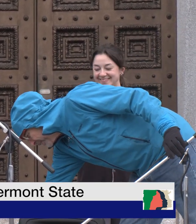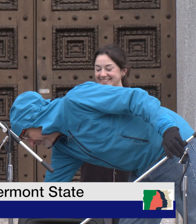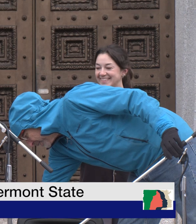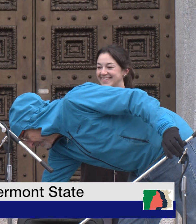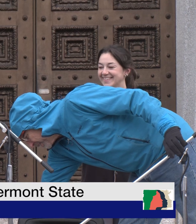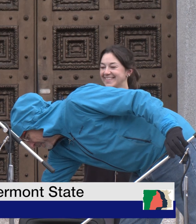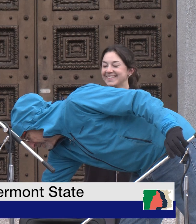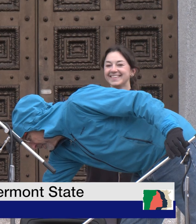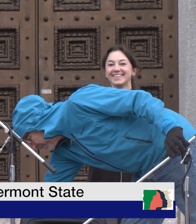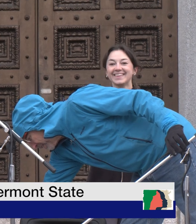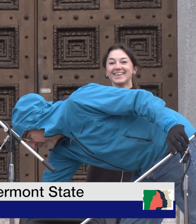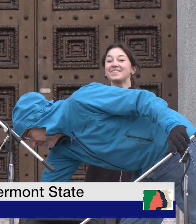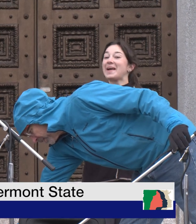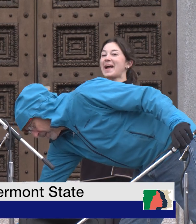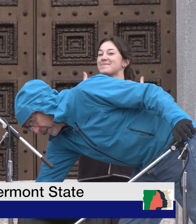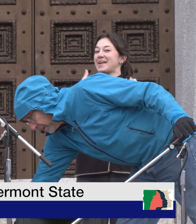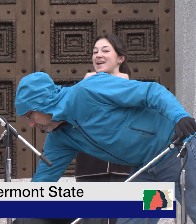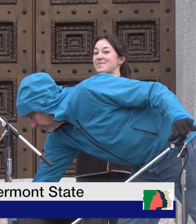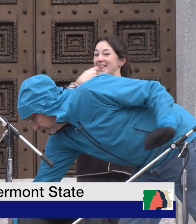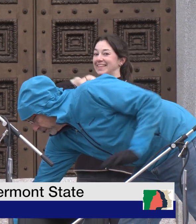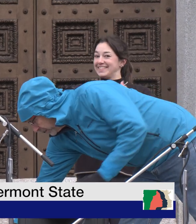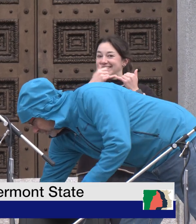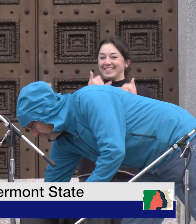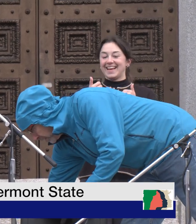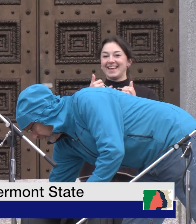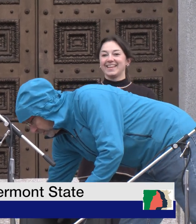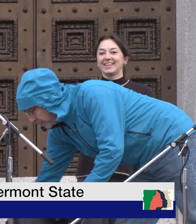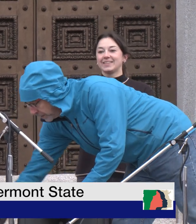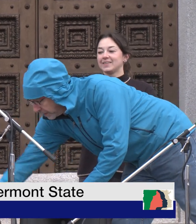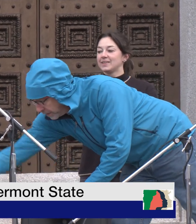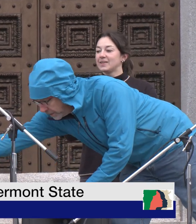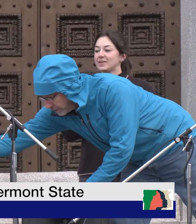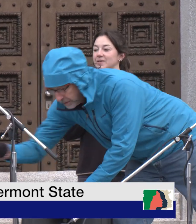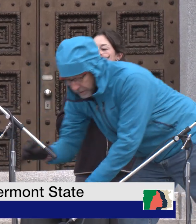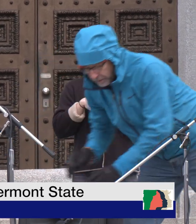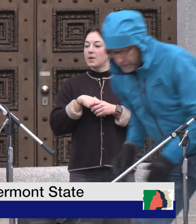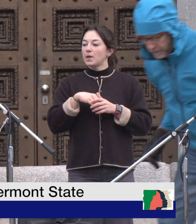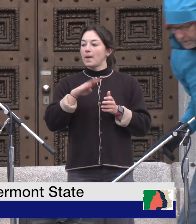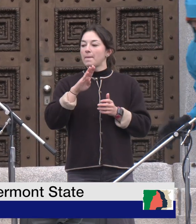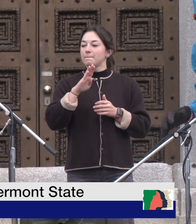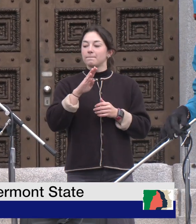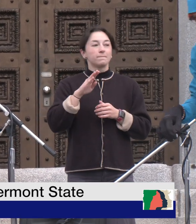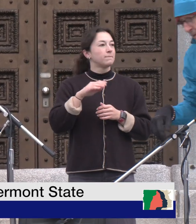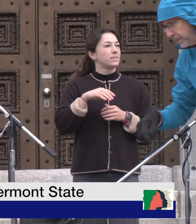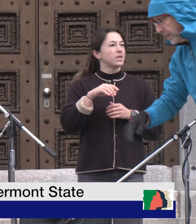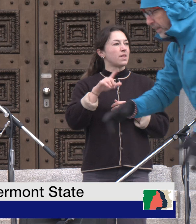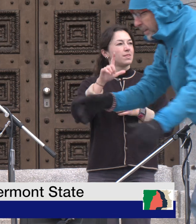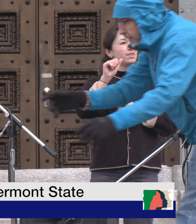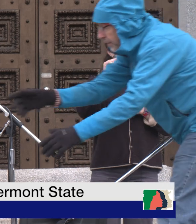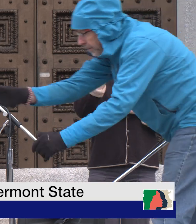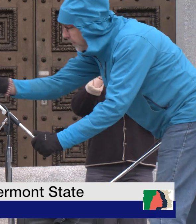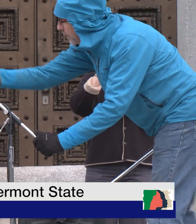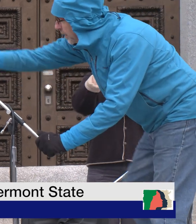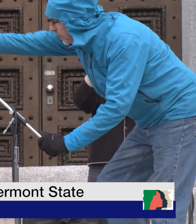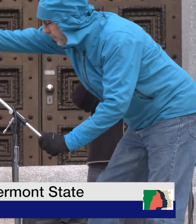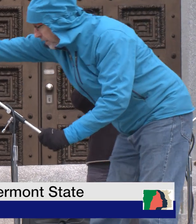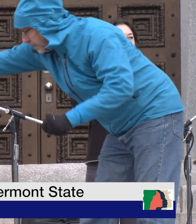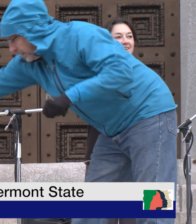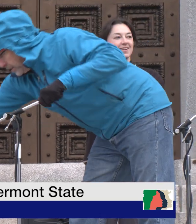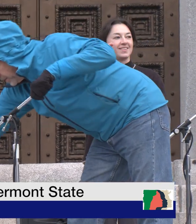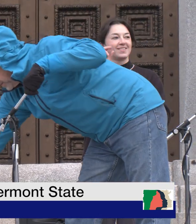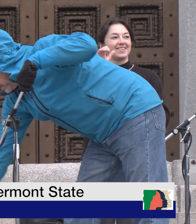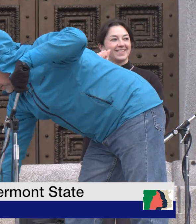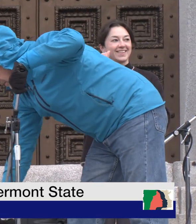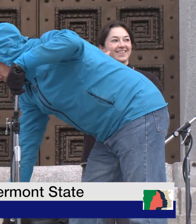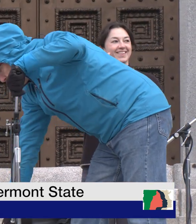We are delighted to have with us today Mishanya, who's going to speak along with Kaya Morris.